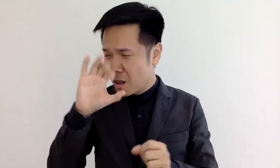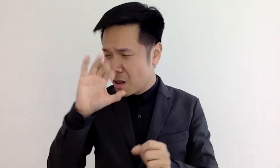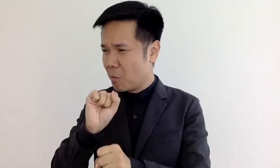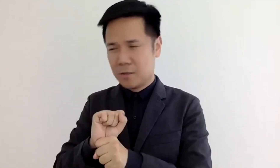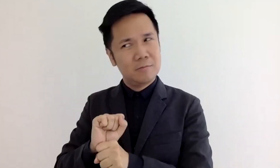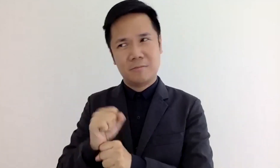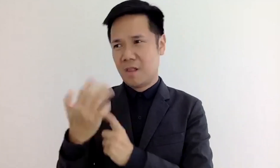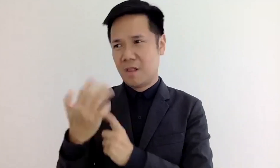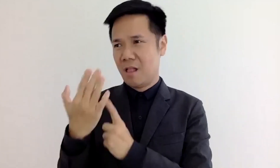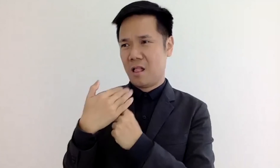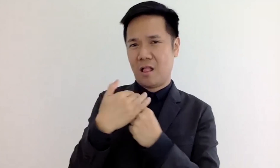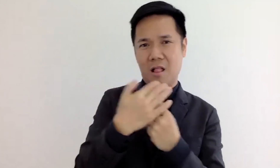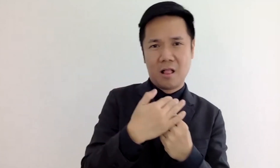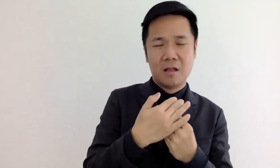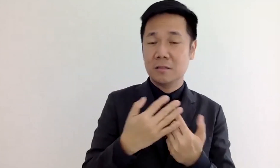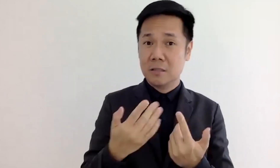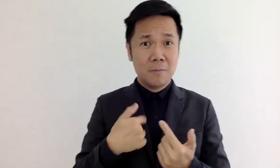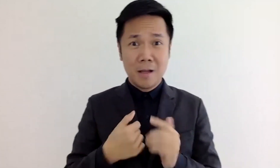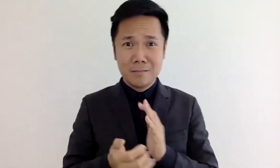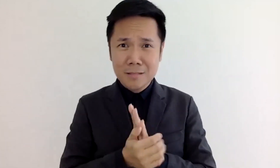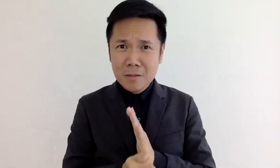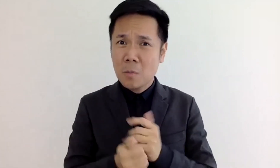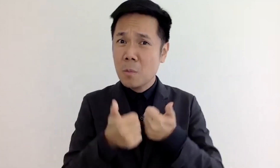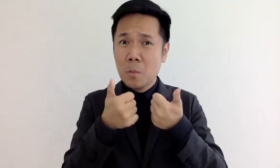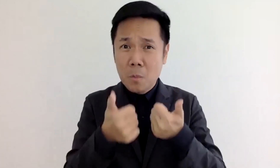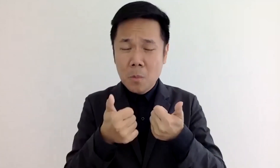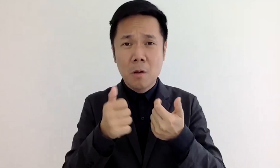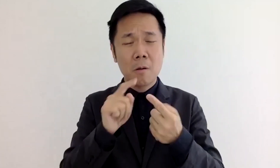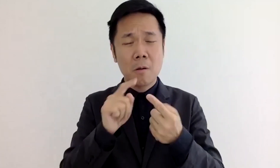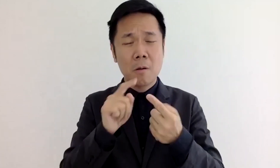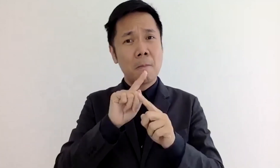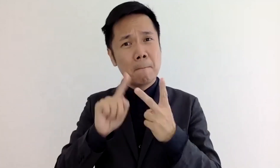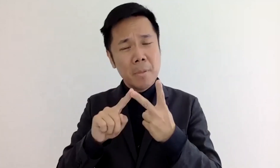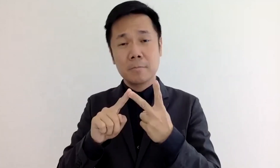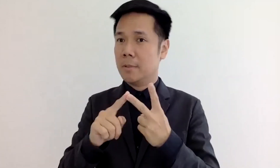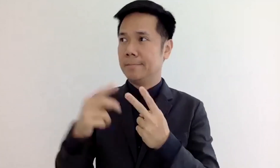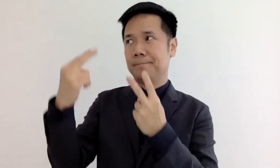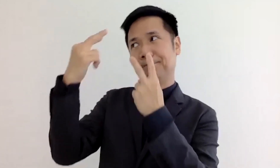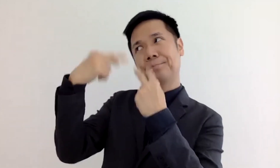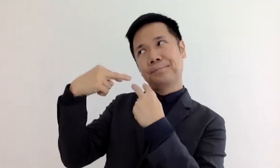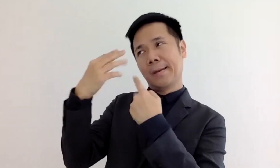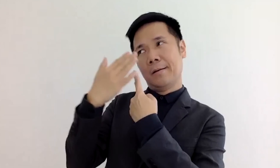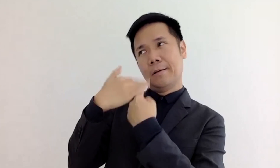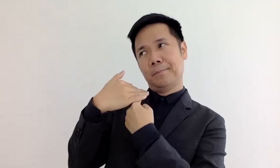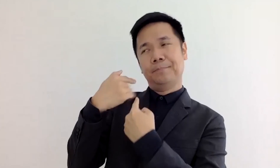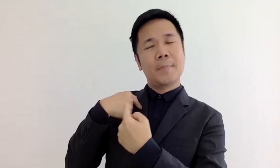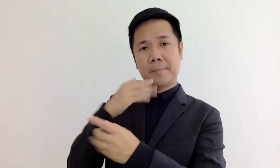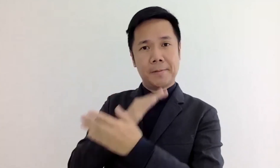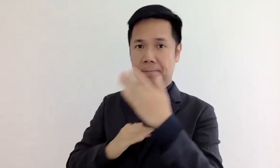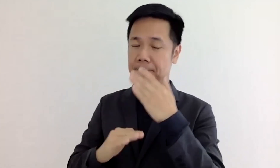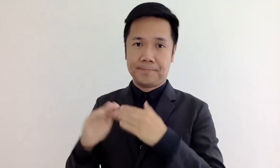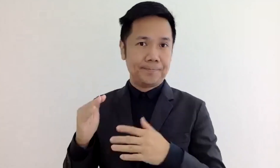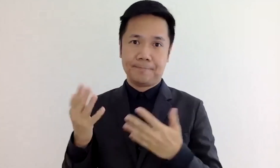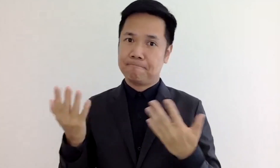not because of my skill, but on the ground of my disabilities. As you can